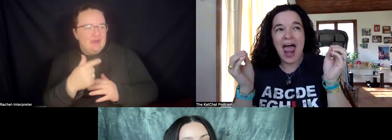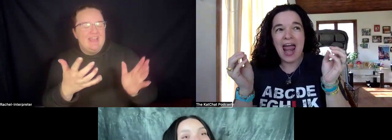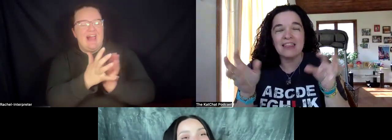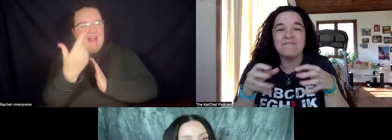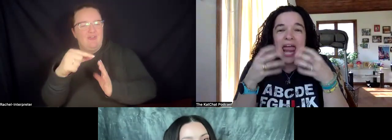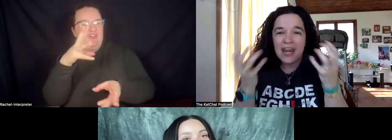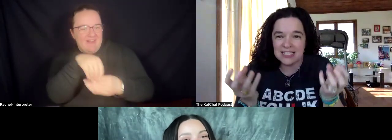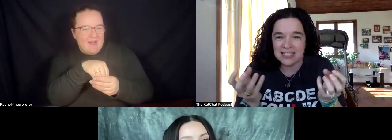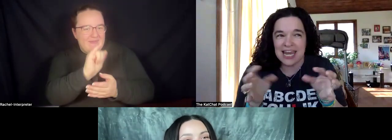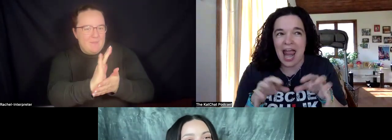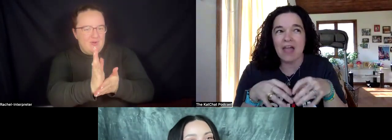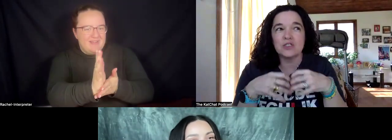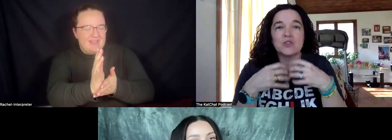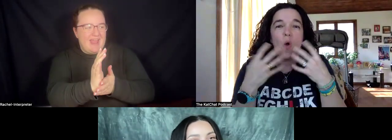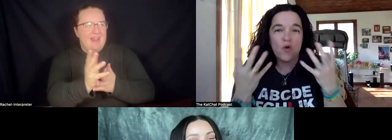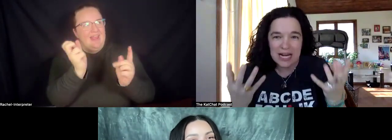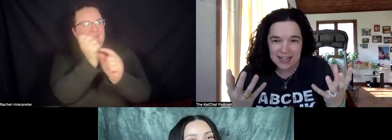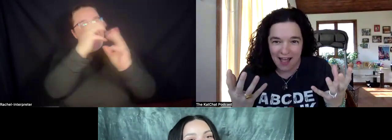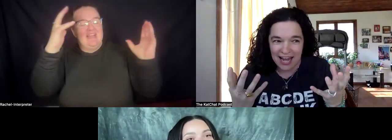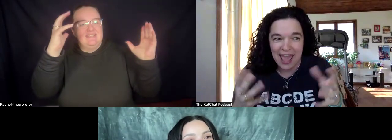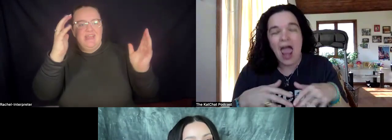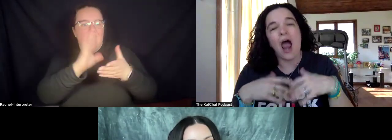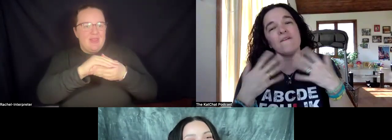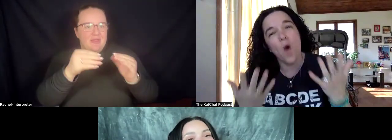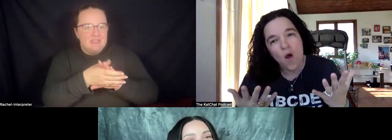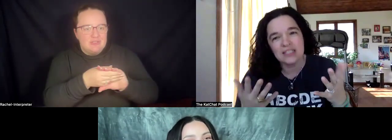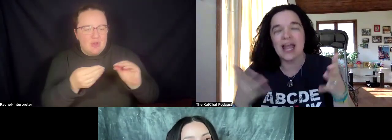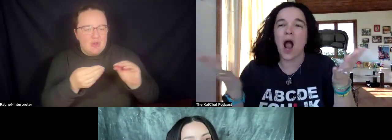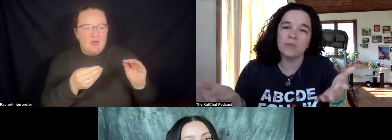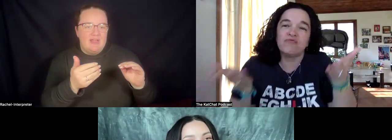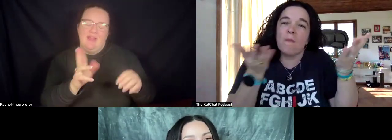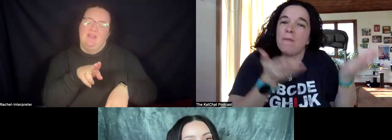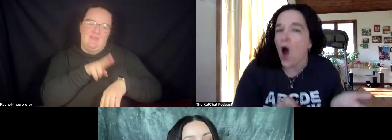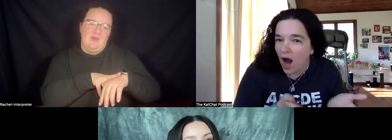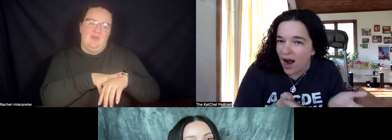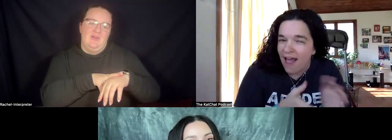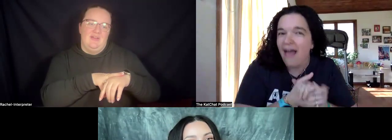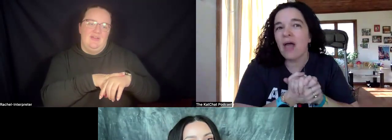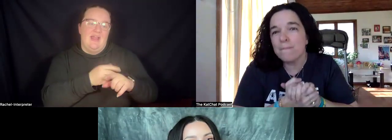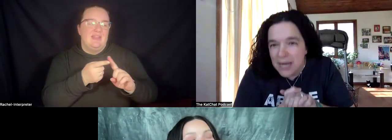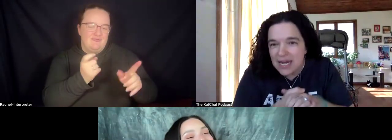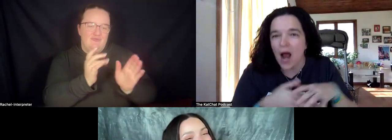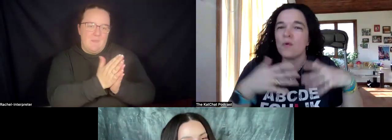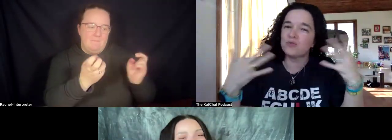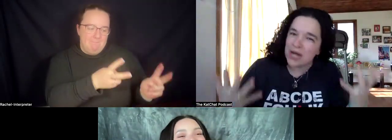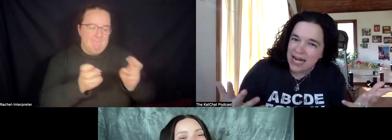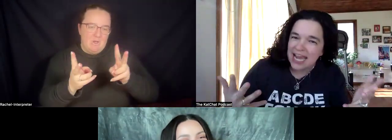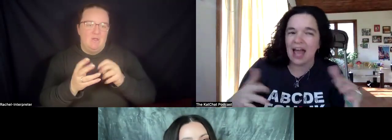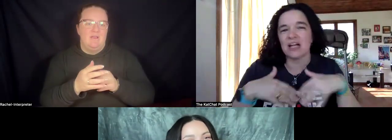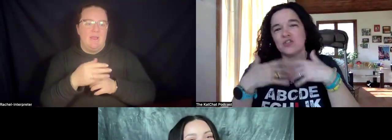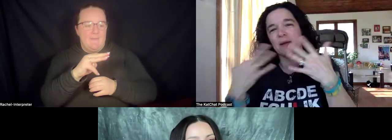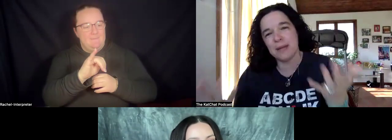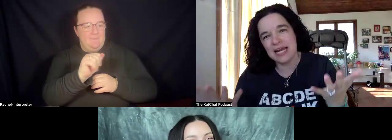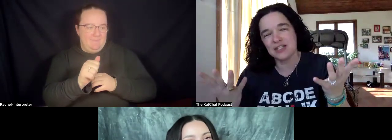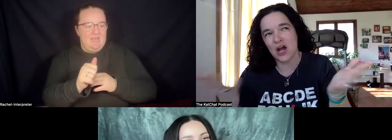movie, and the fantasy and the storytelling. And of course, it comes from a book that Mia yes. was reading,